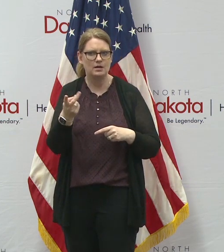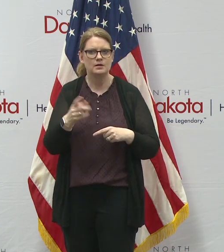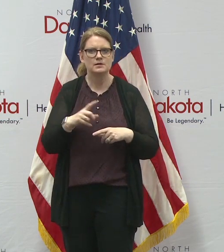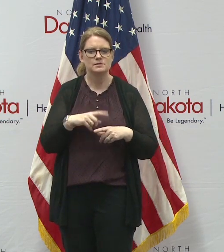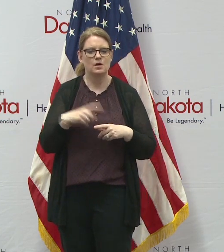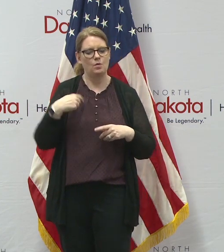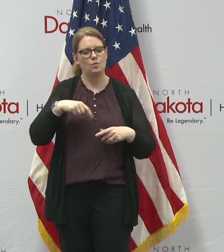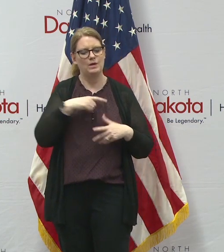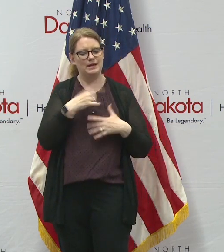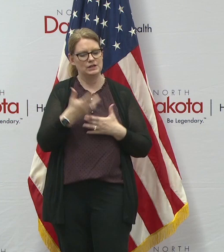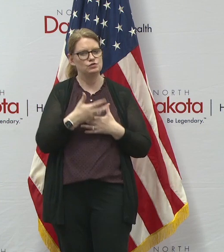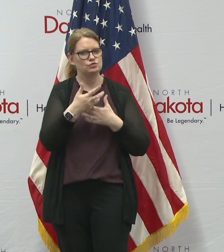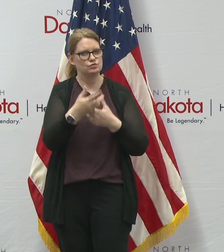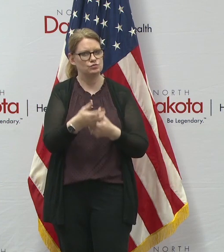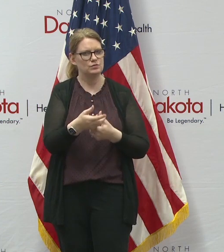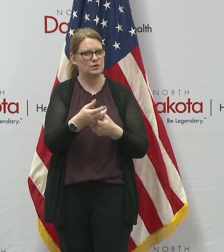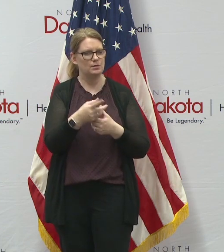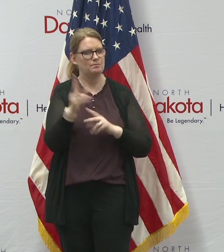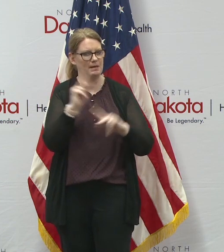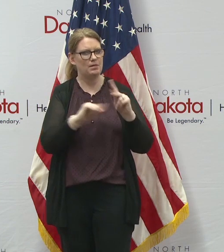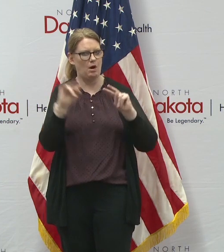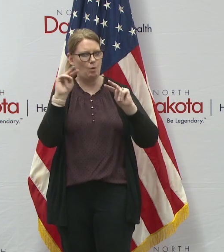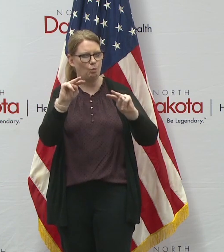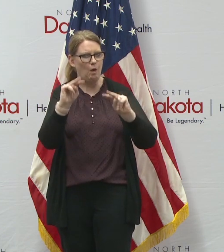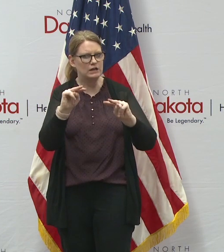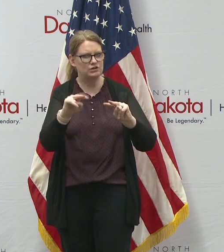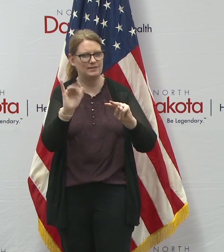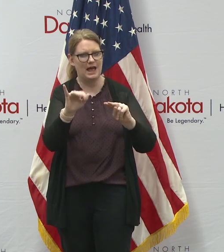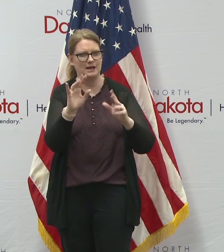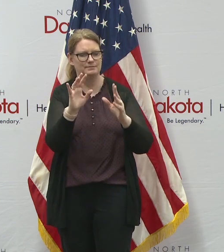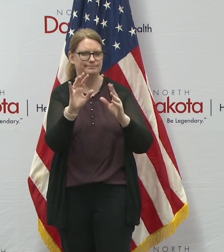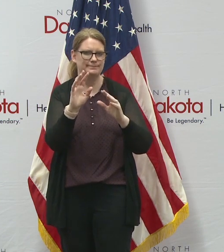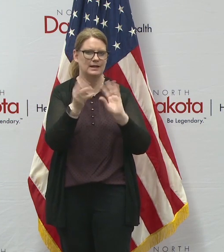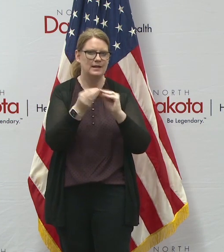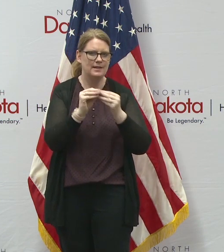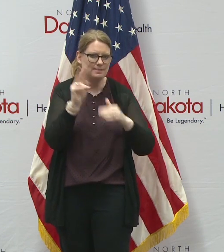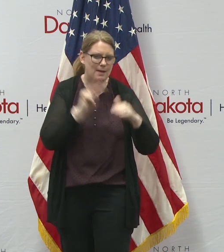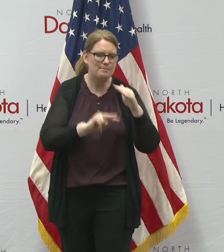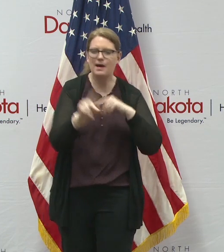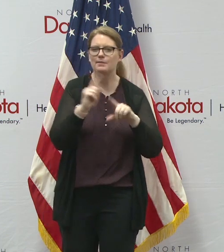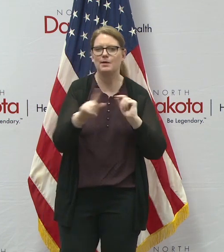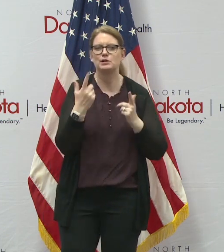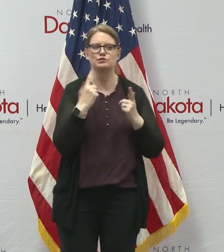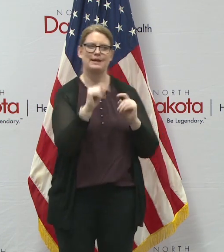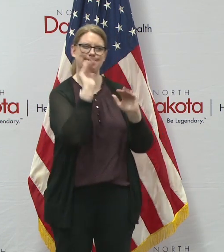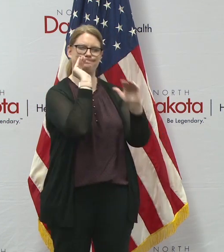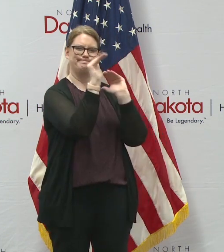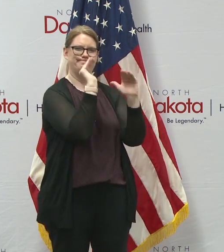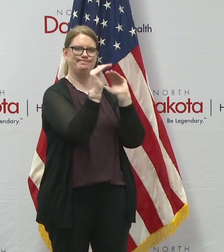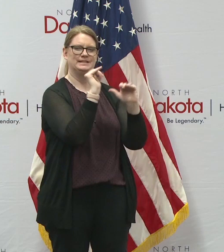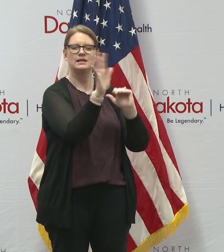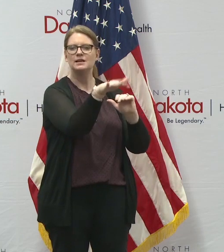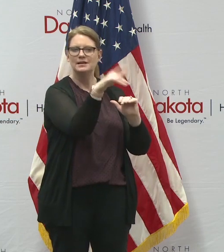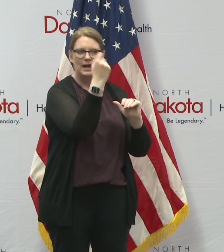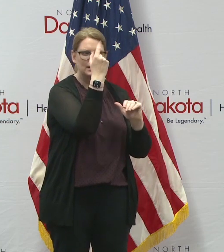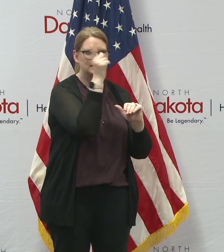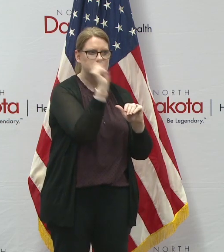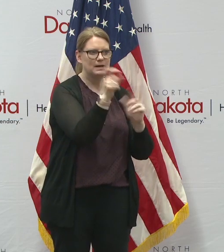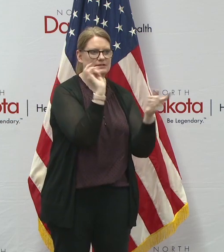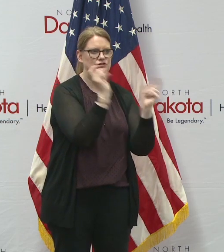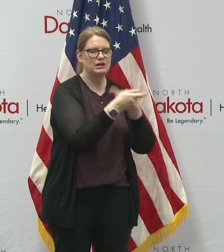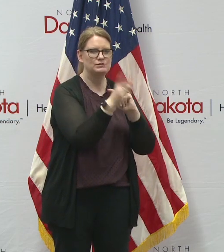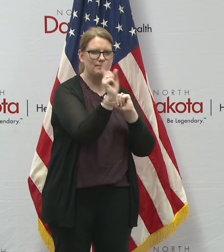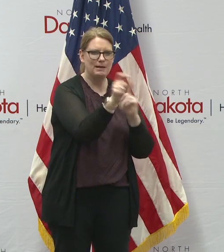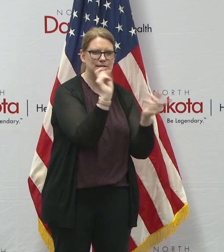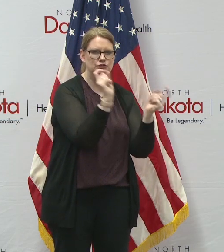we can trust but verify, and then we're working hard to get to them, to get those changes connected, and I'm hoping that that'll